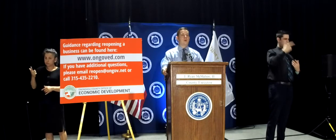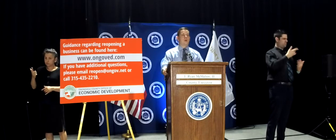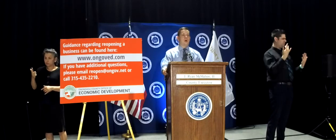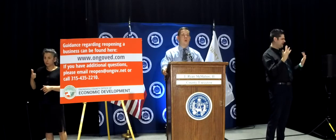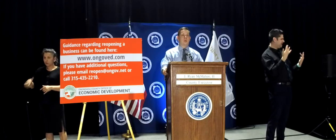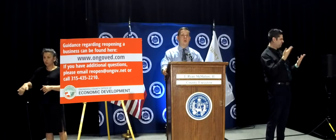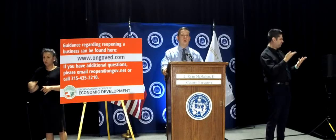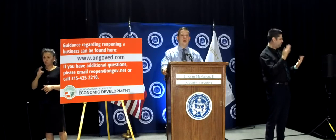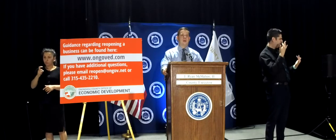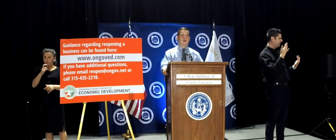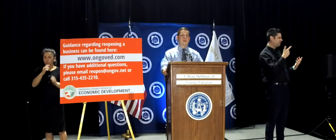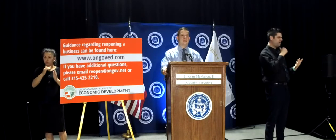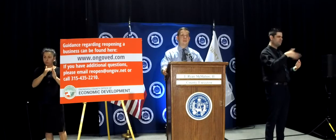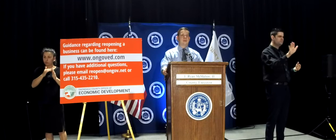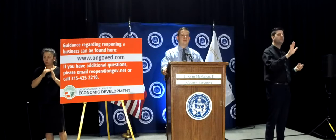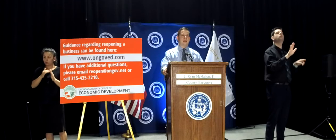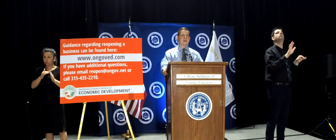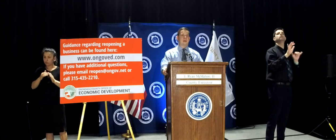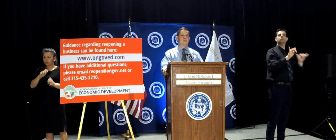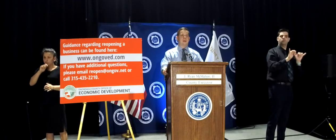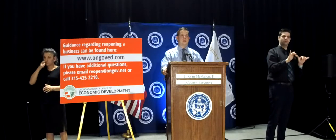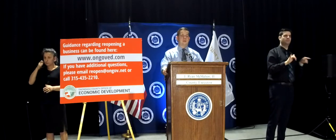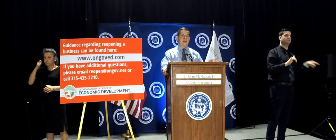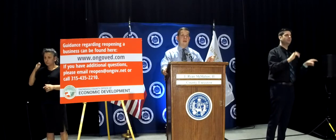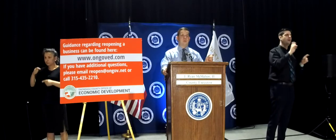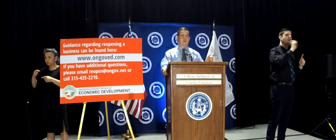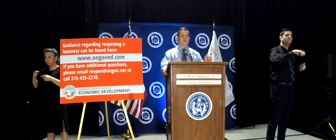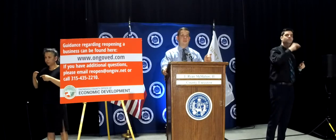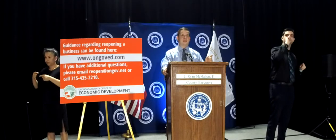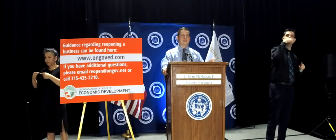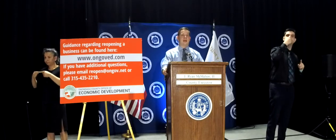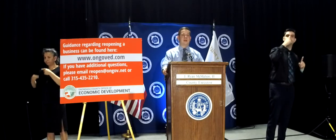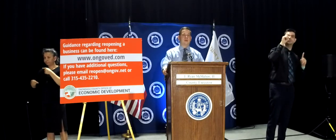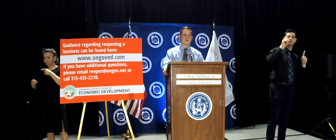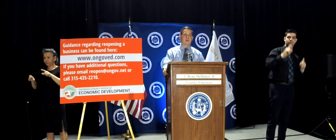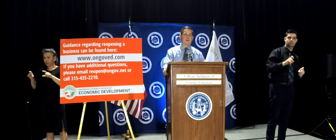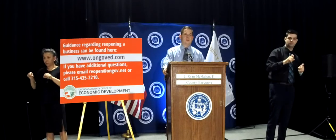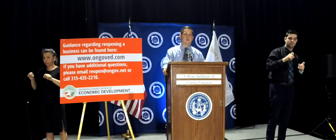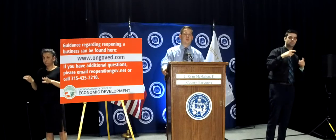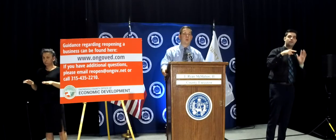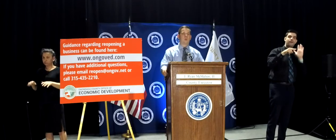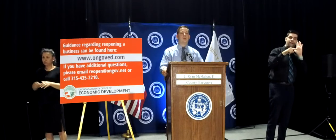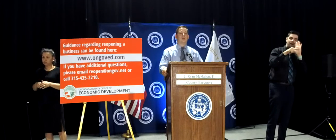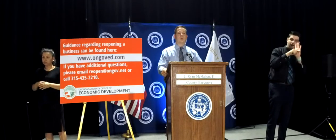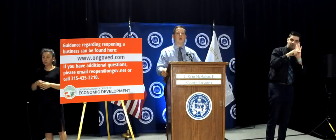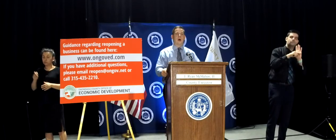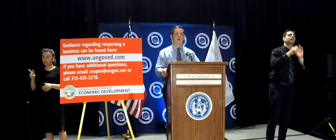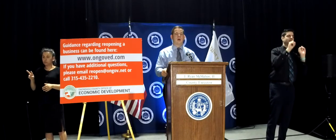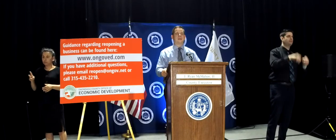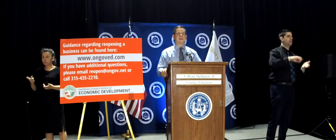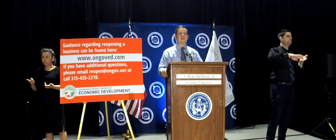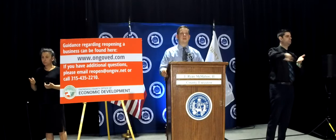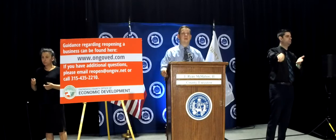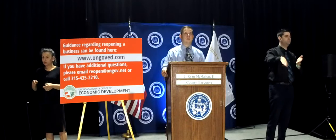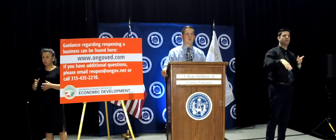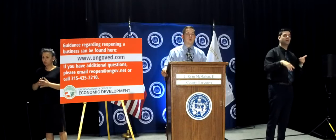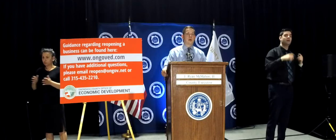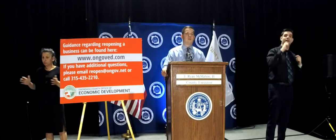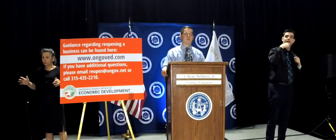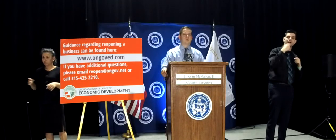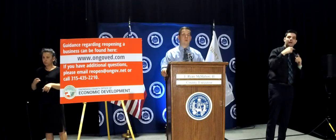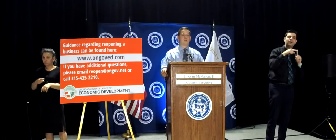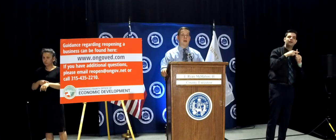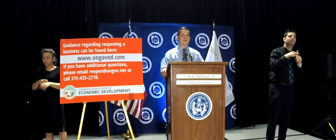home. We know that that time period to test negative is fluid. We don't know how long it takes an